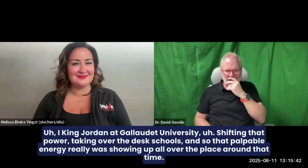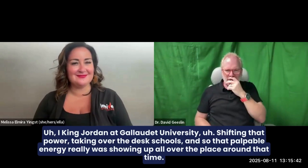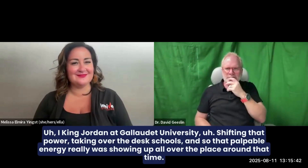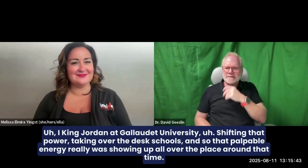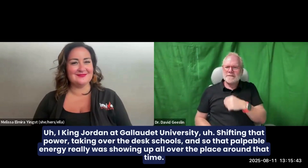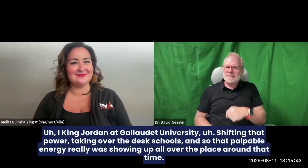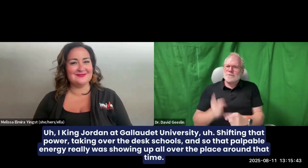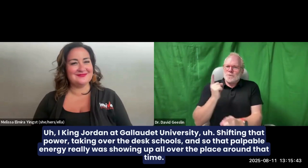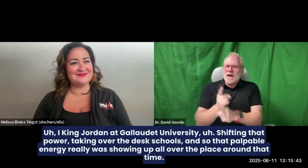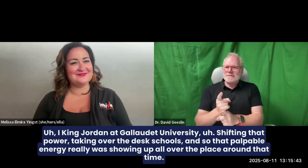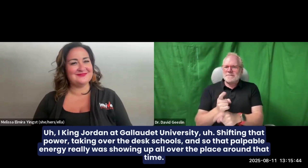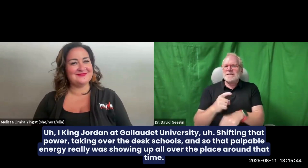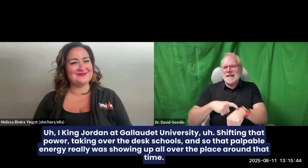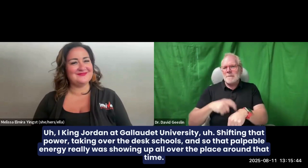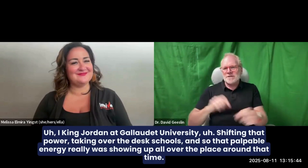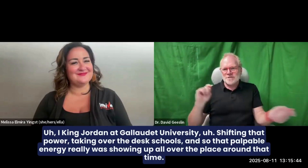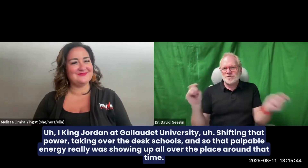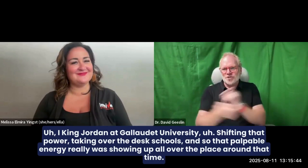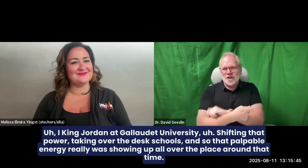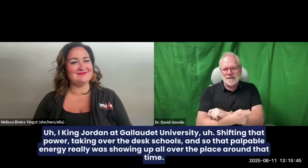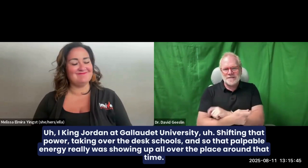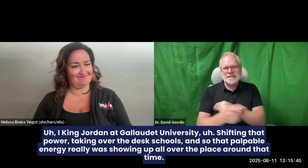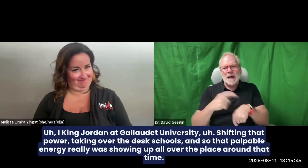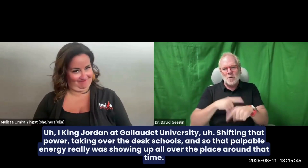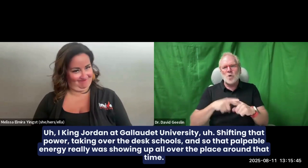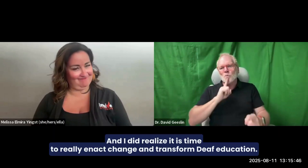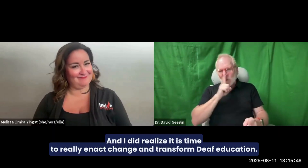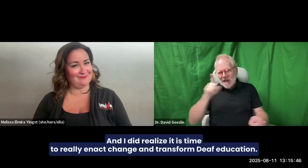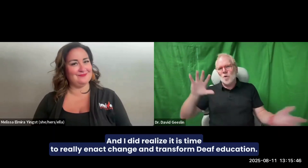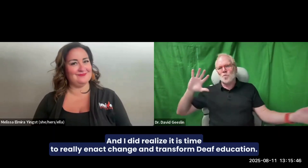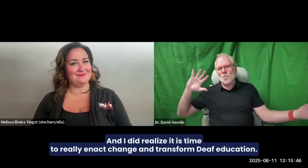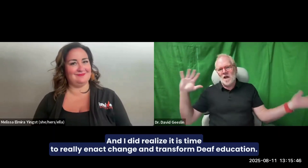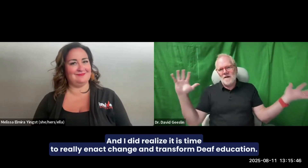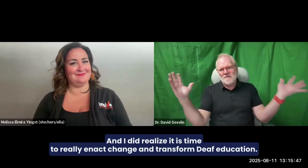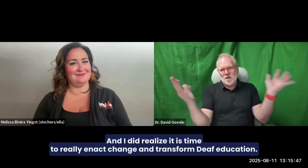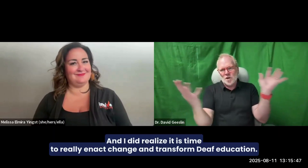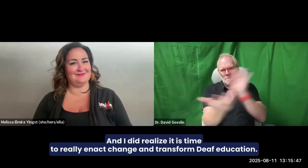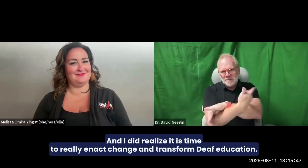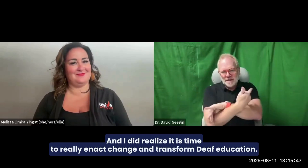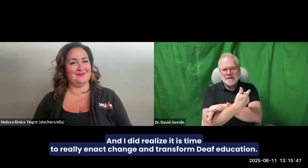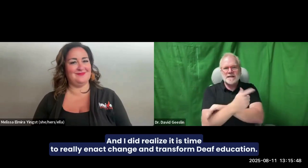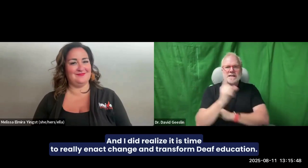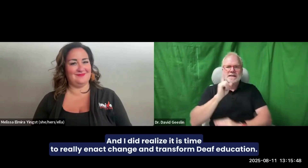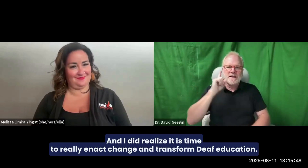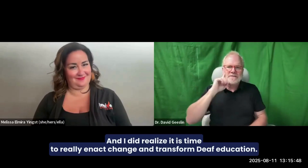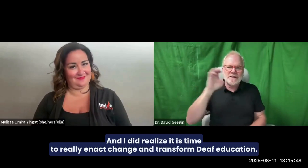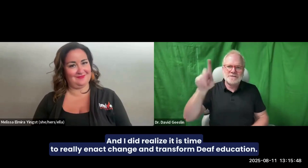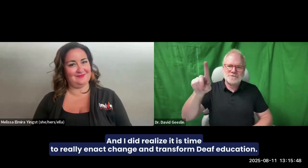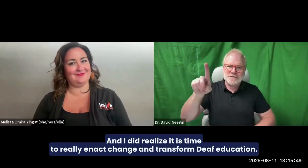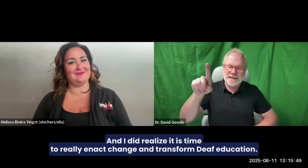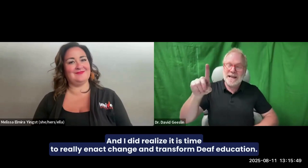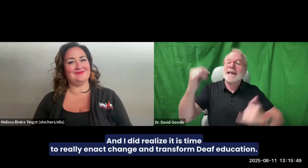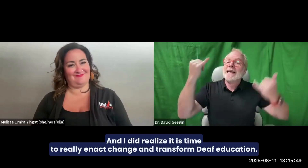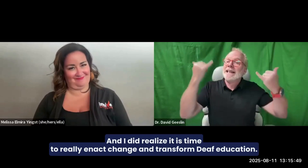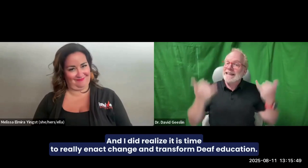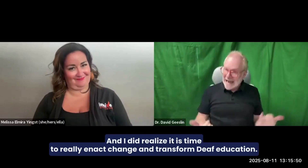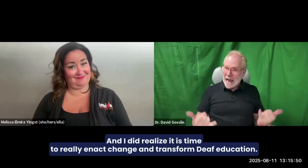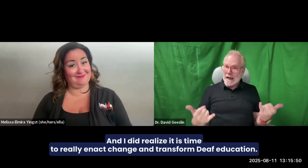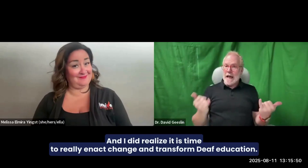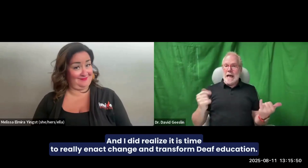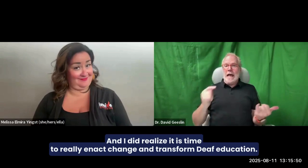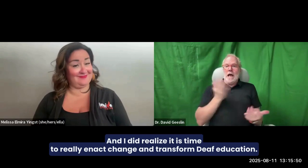up all over the place around that time. And I did realize that it is time to really enact change